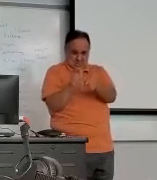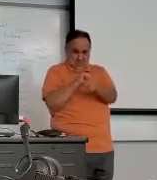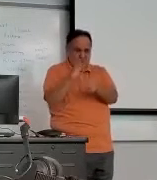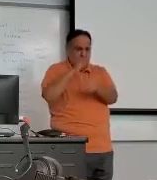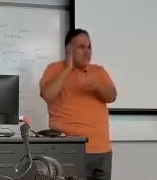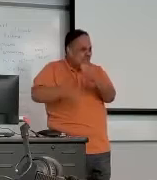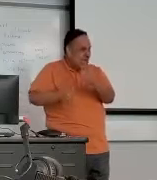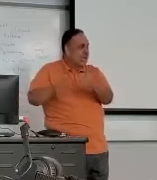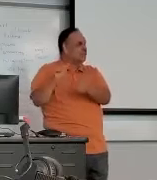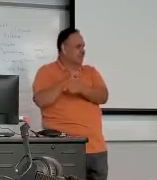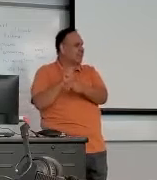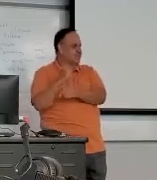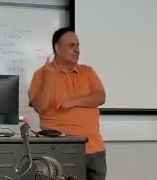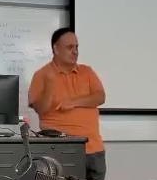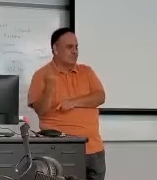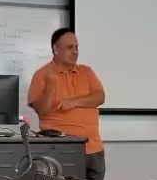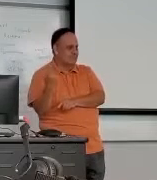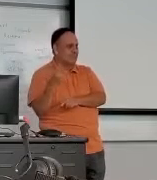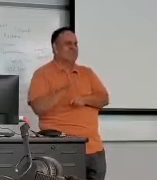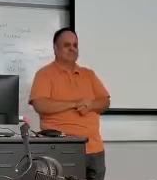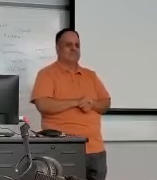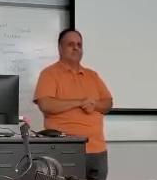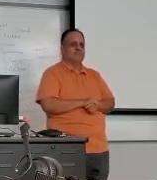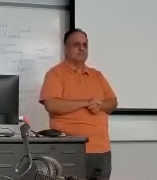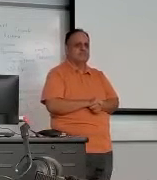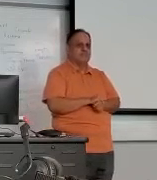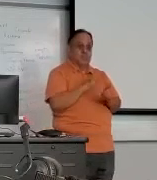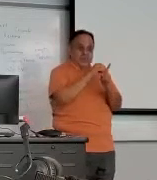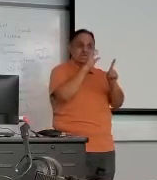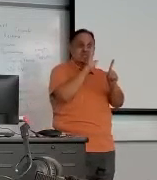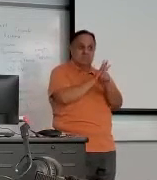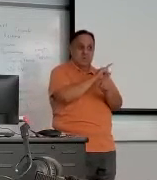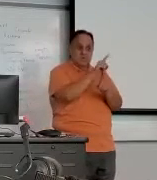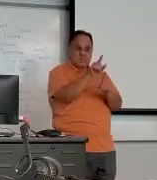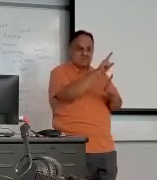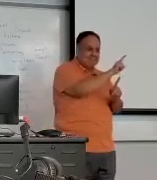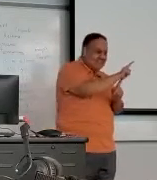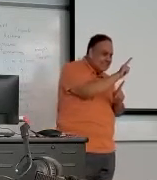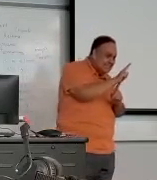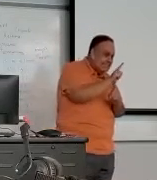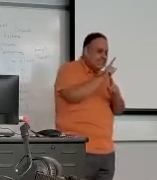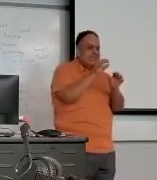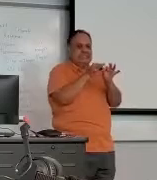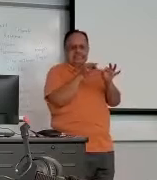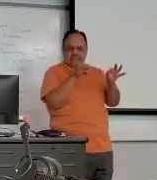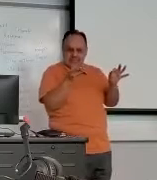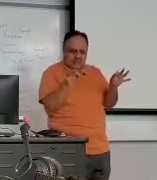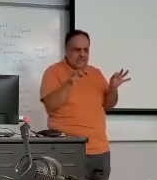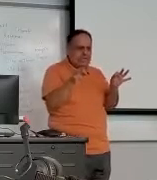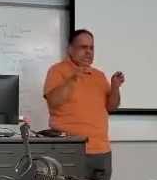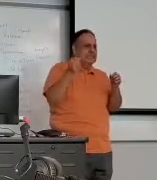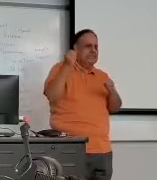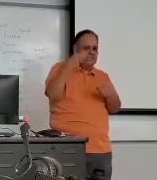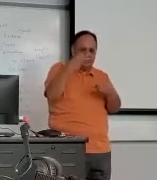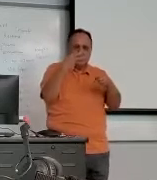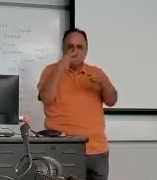1 there. So, you know, we're going to expose you to variables and equations and inequalities and all of these things